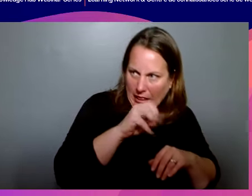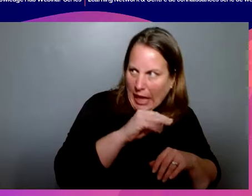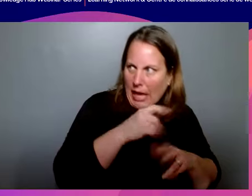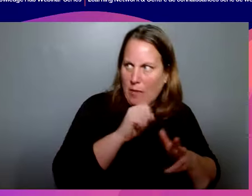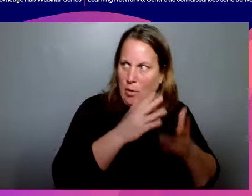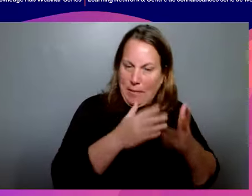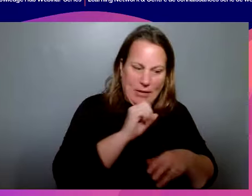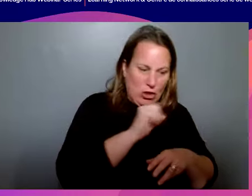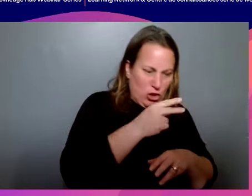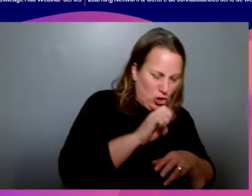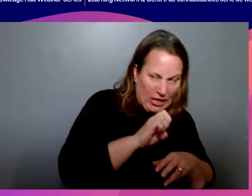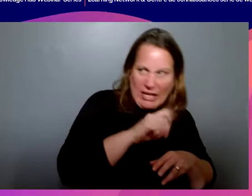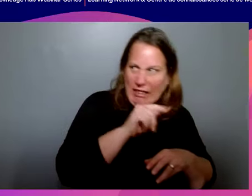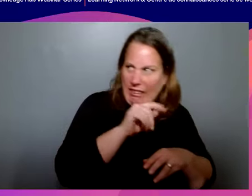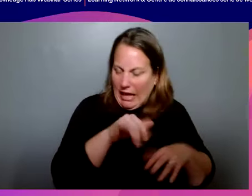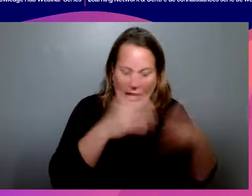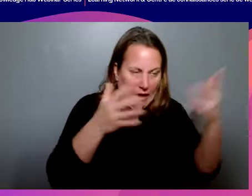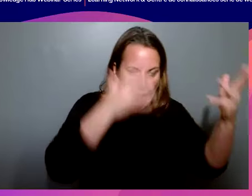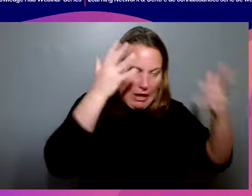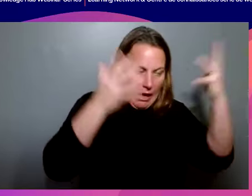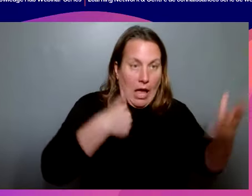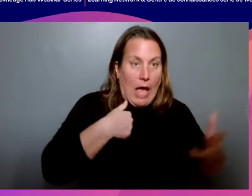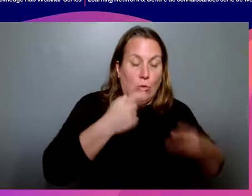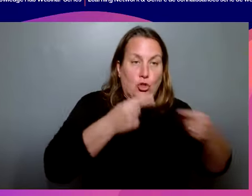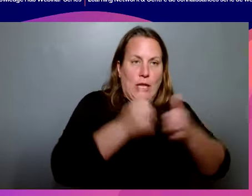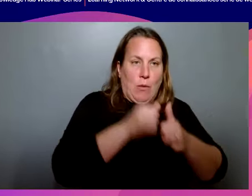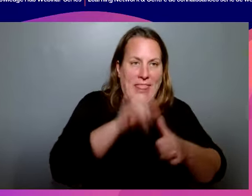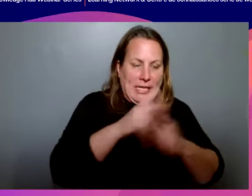like really struggling with it. And so I understand